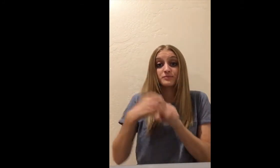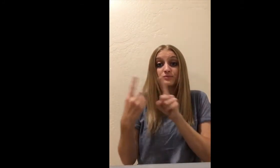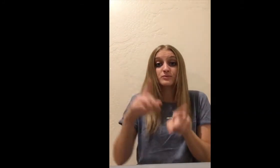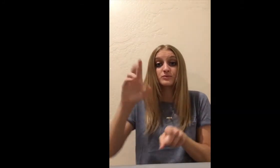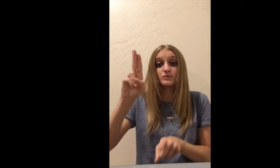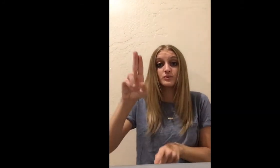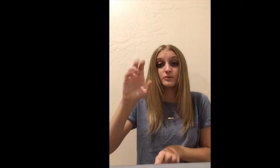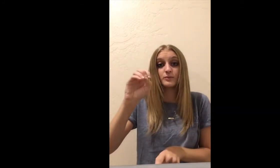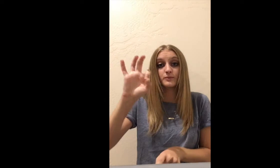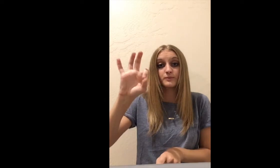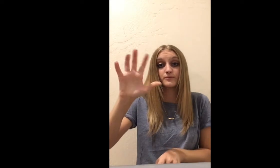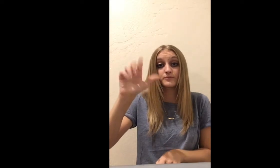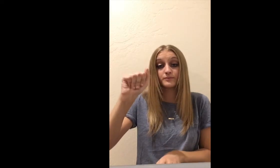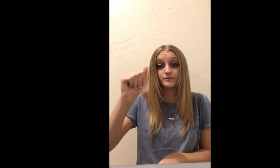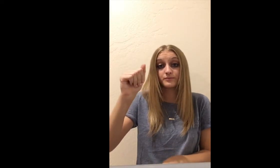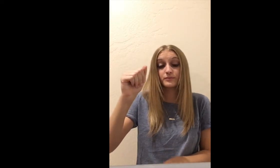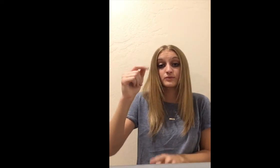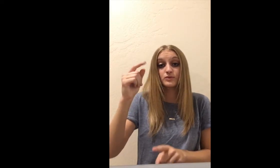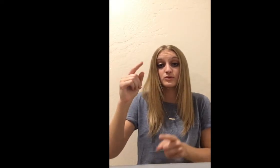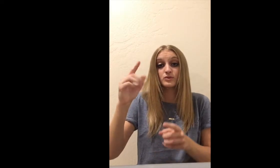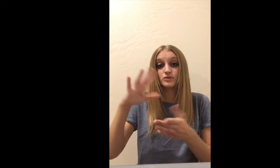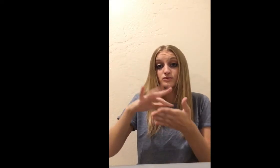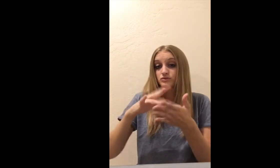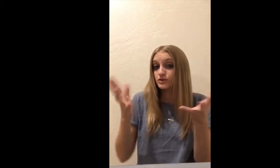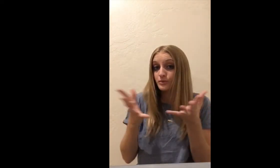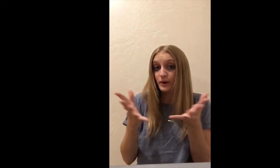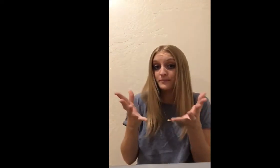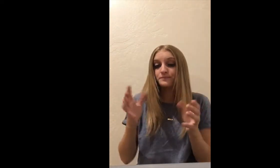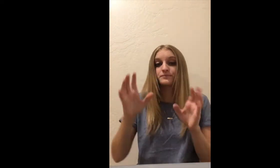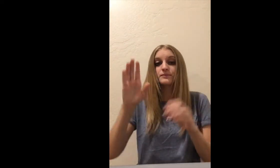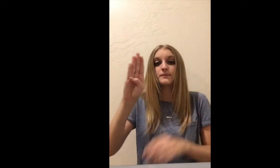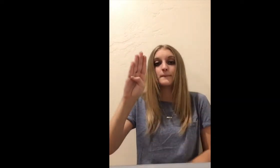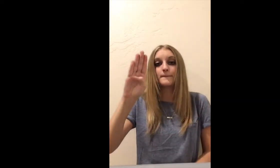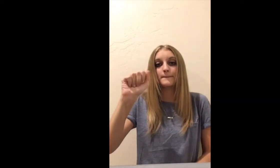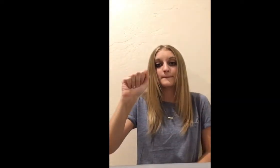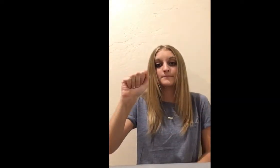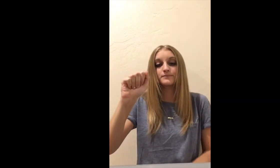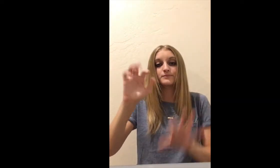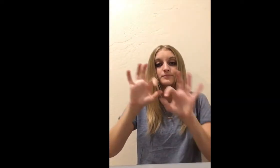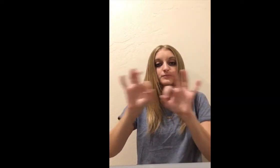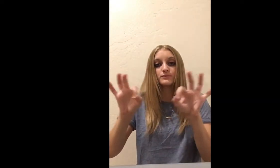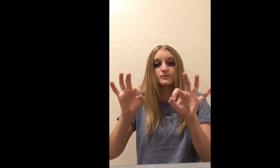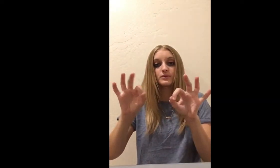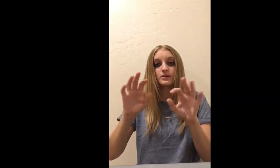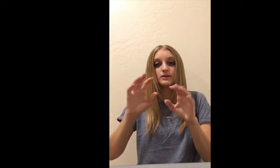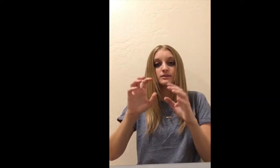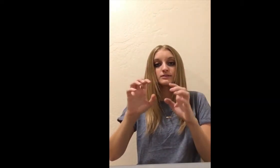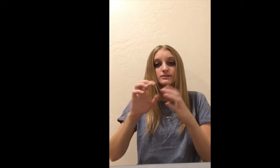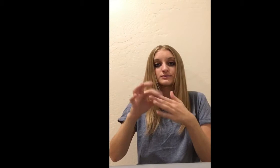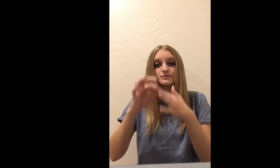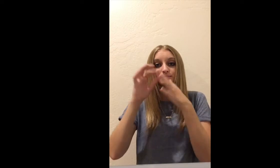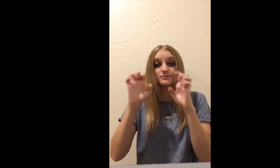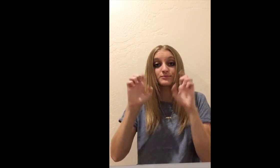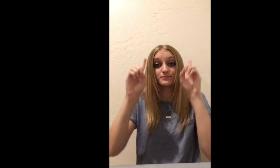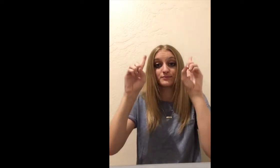Last year, I decided that I will go to U of A and study and get a BA, a bachelor's